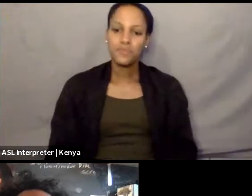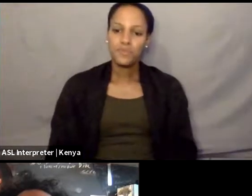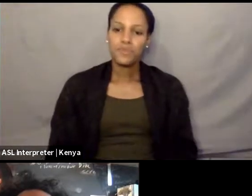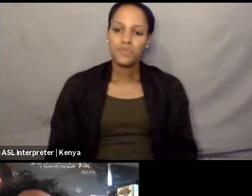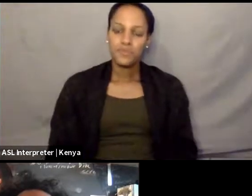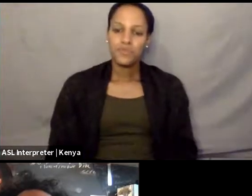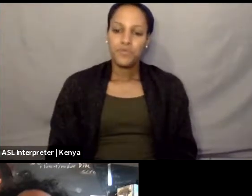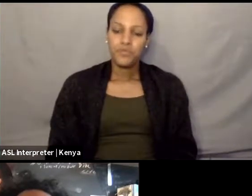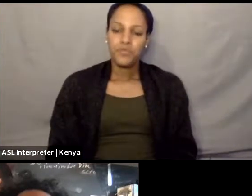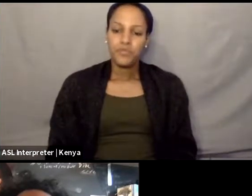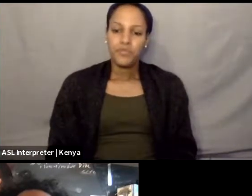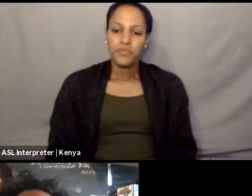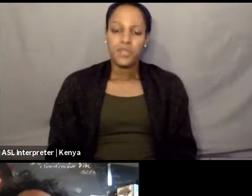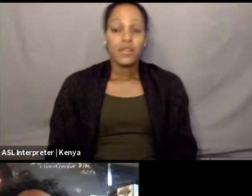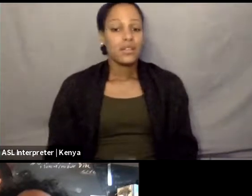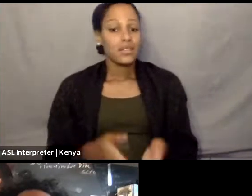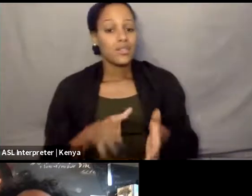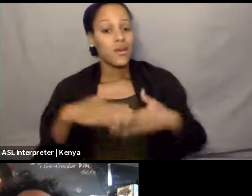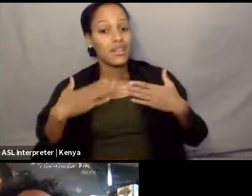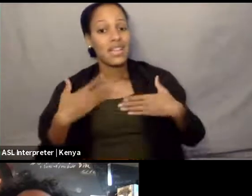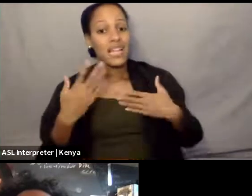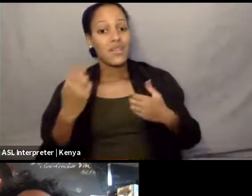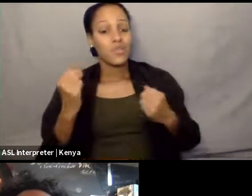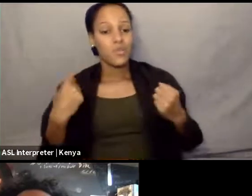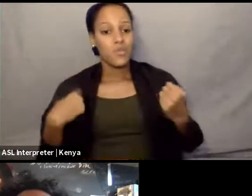So a delight we can all share in.